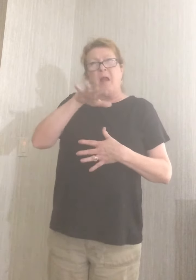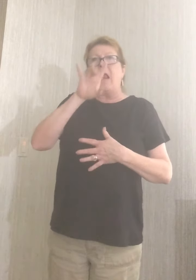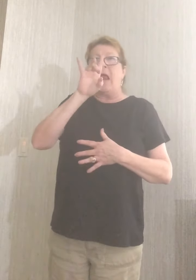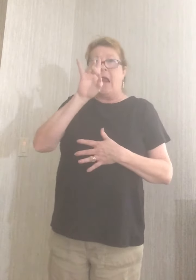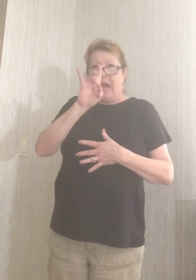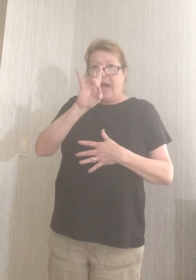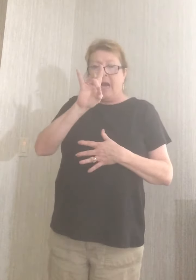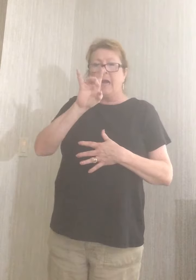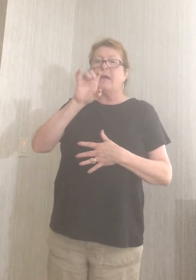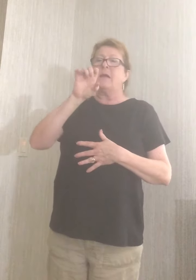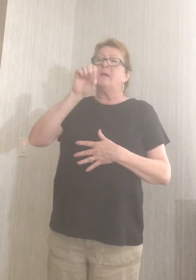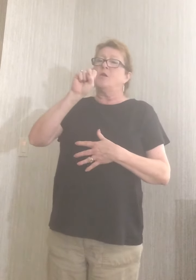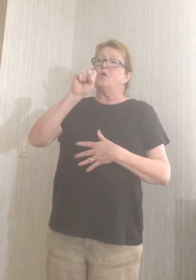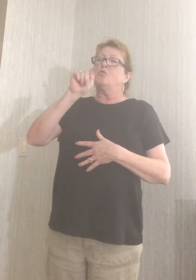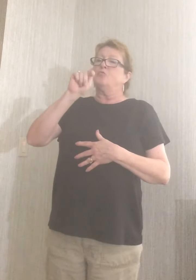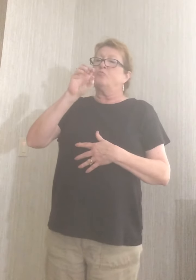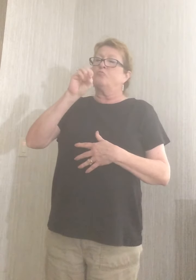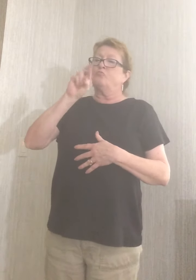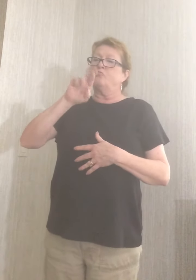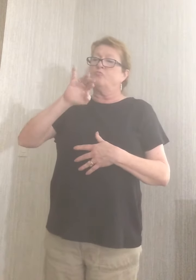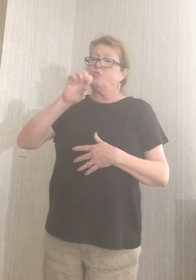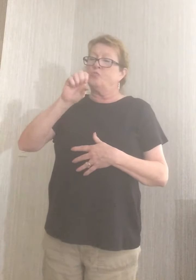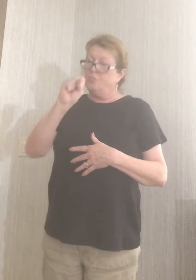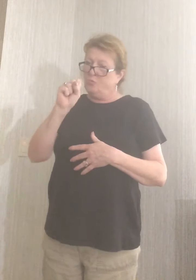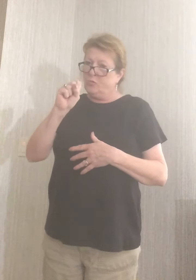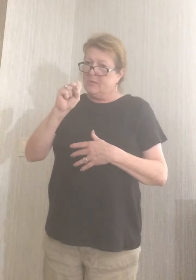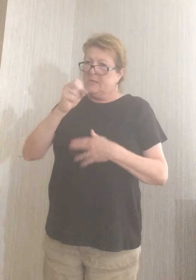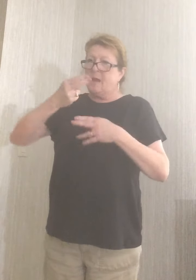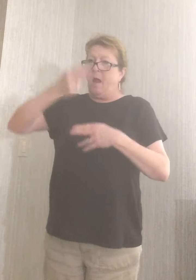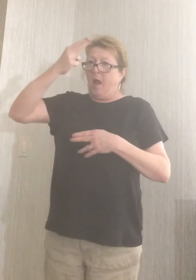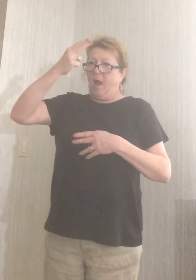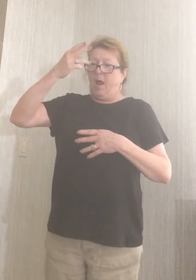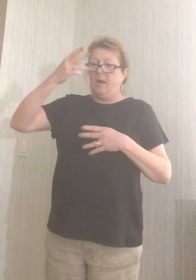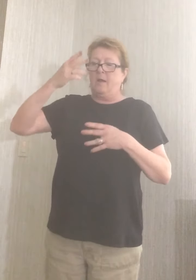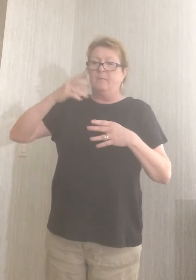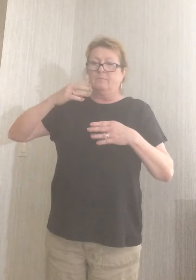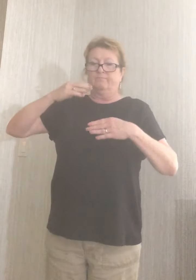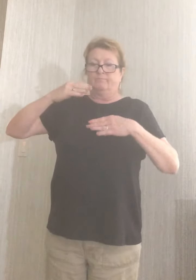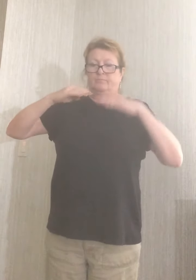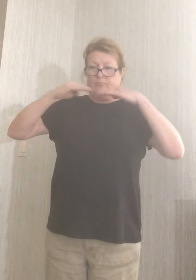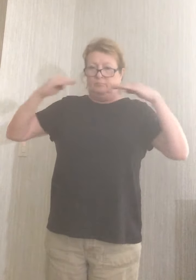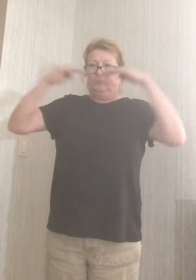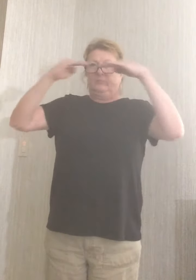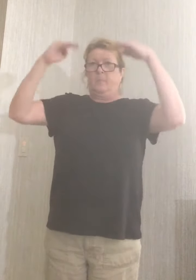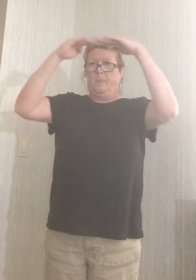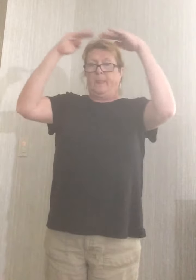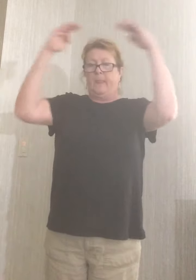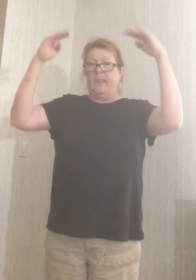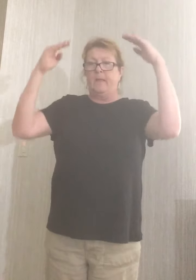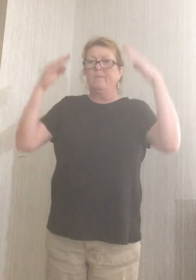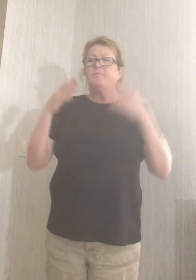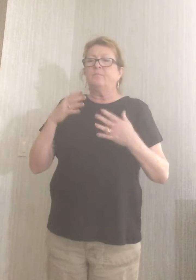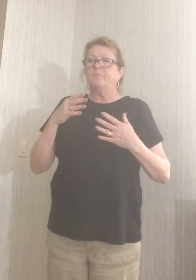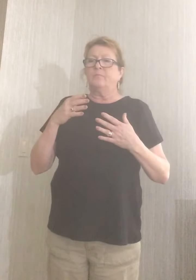floors, walls, and stairs, is made of the same stone as the exterior